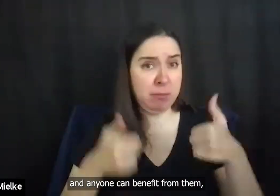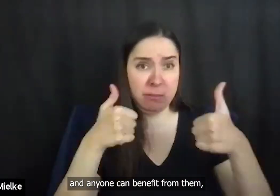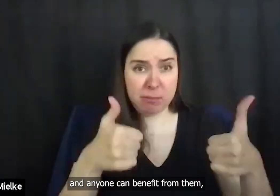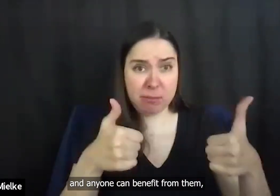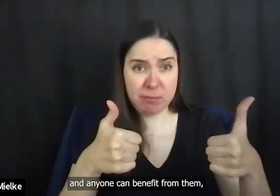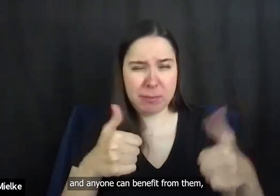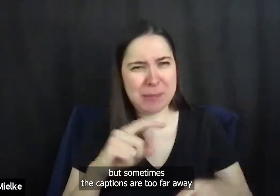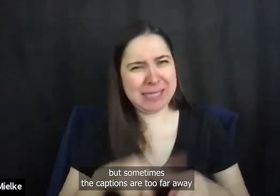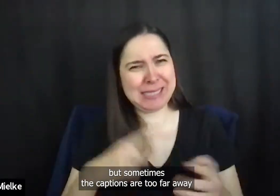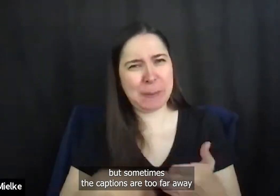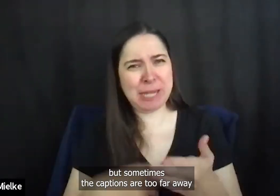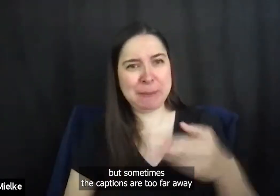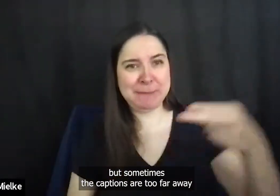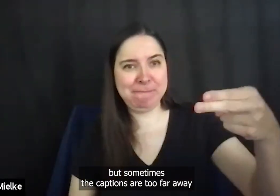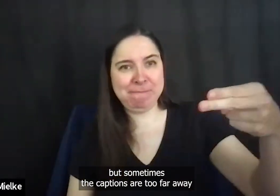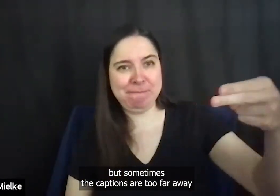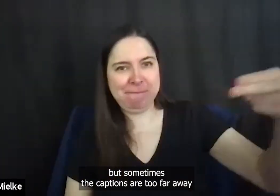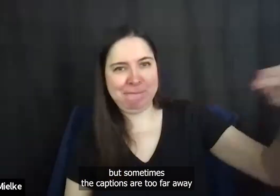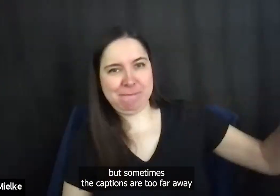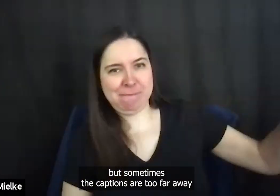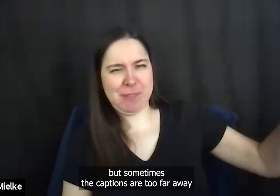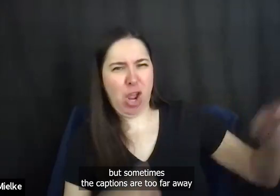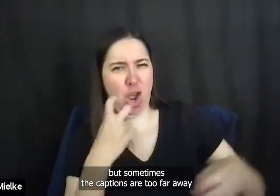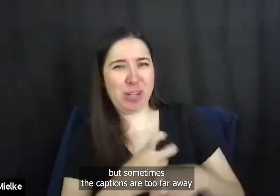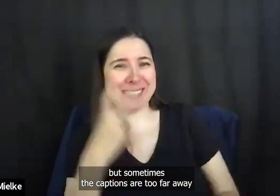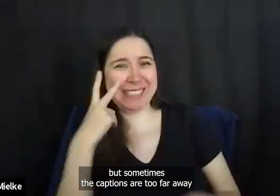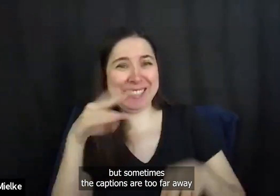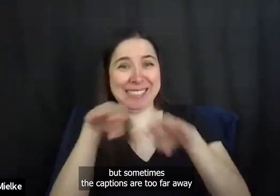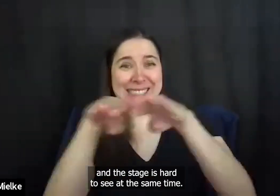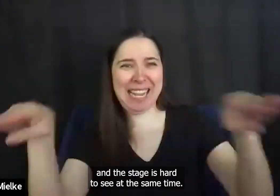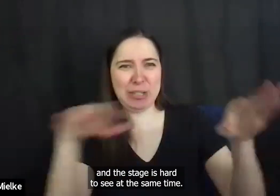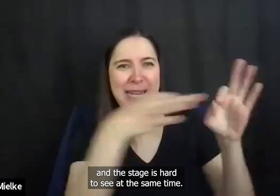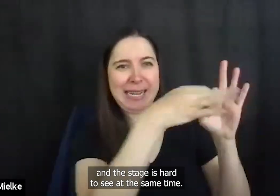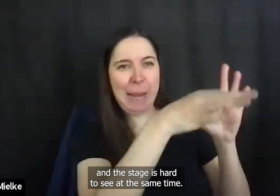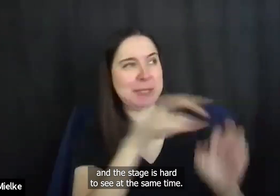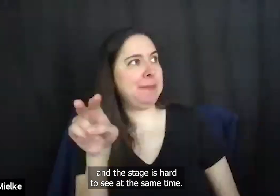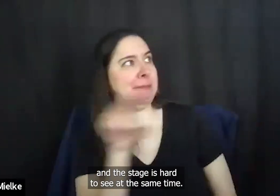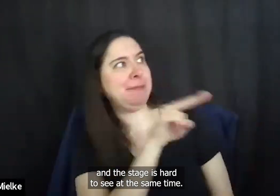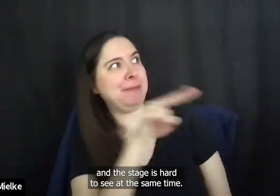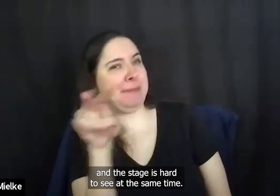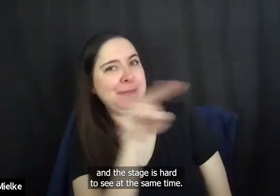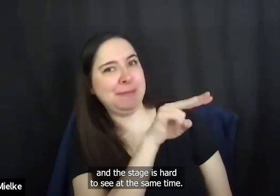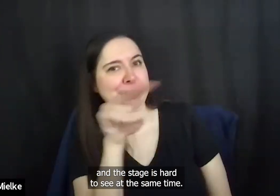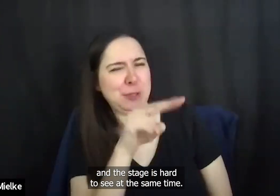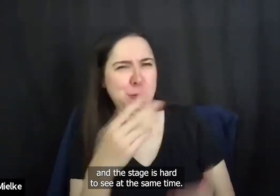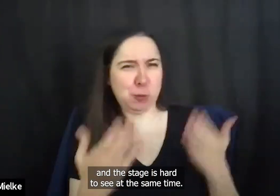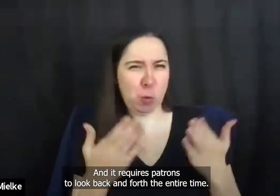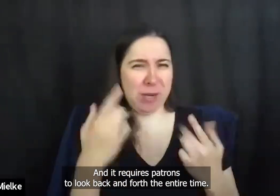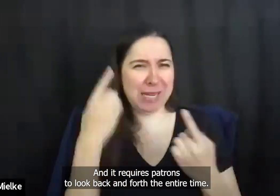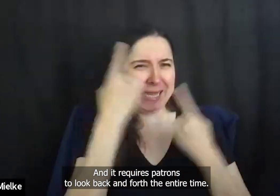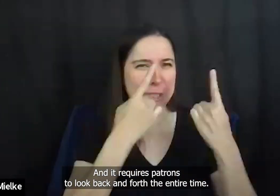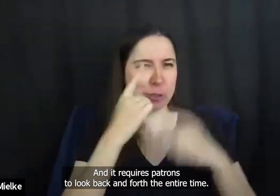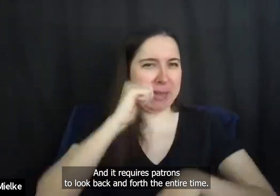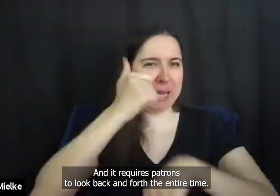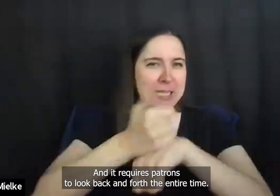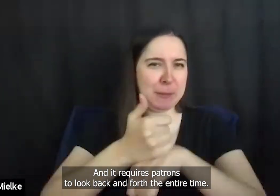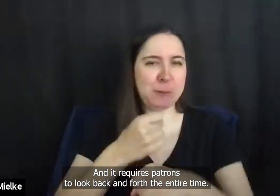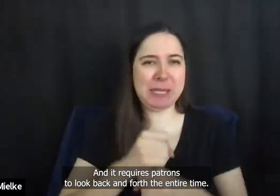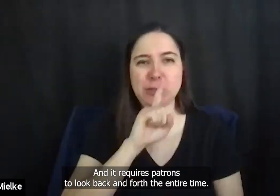them. But sometimes the captions are too far away, and the stage is hard to see at the same time, and it requires patrons to look back